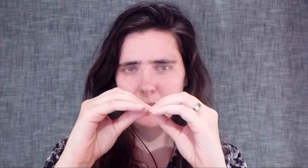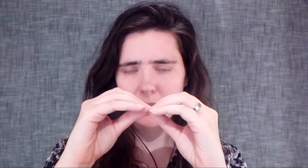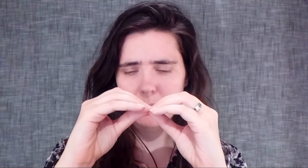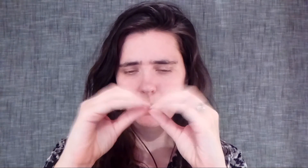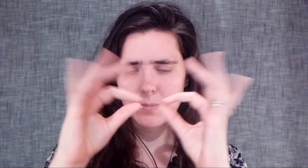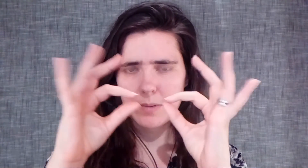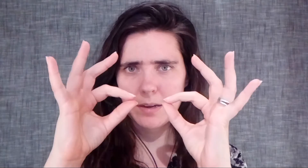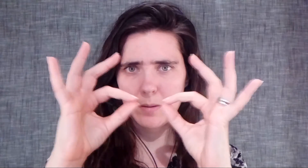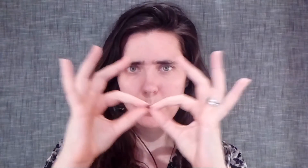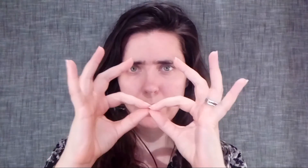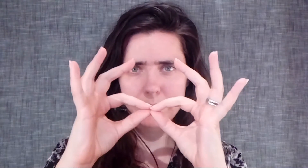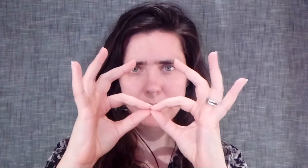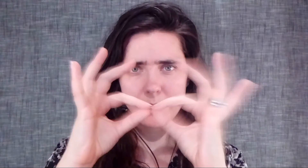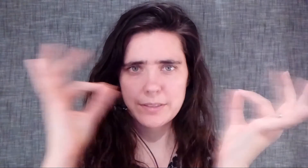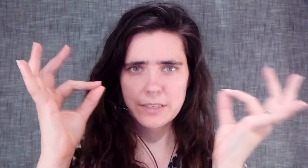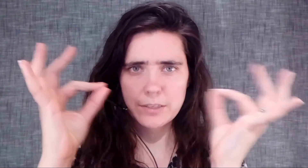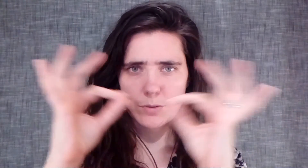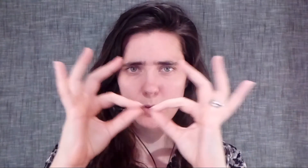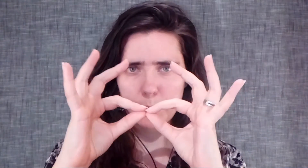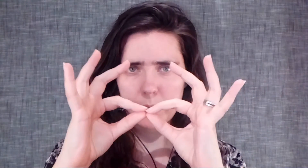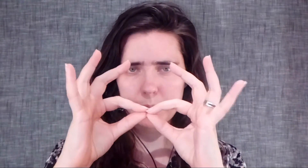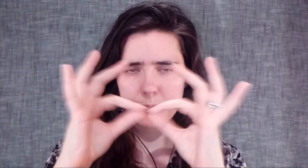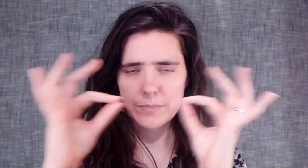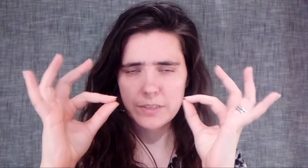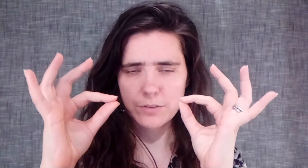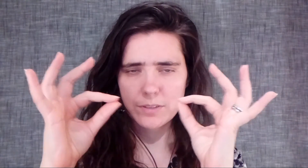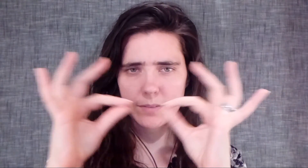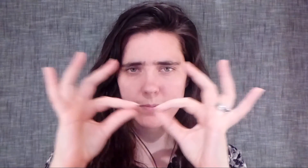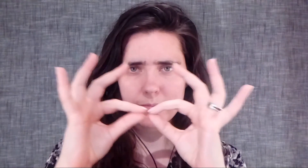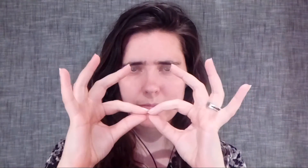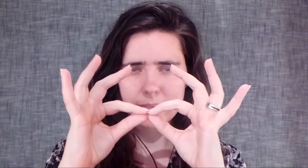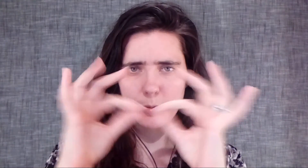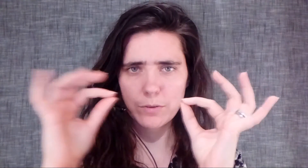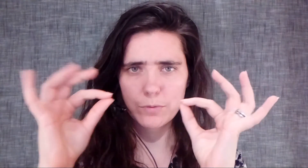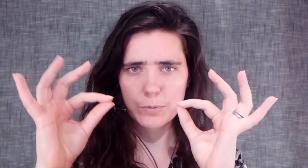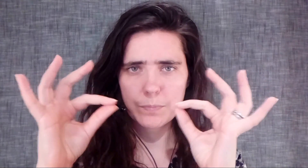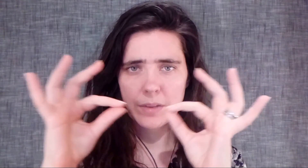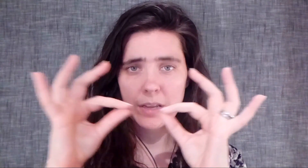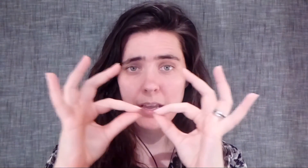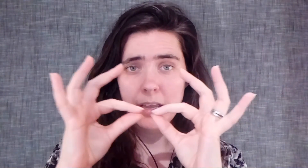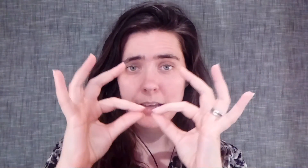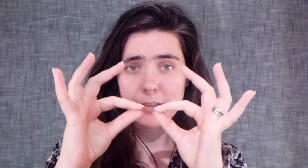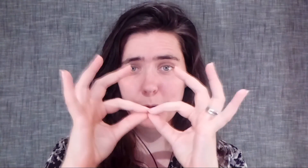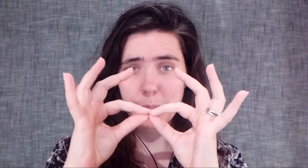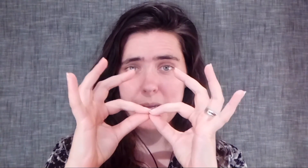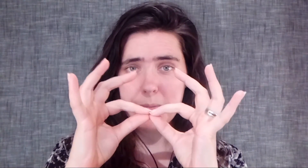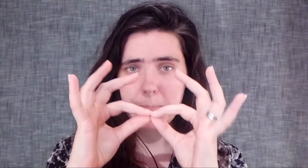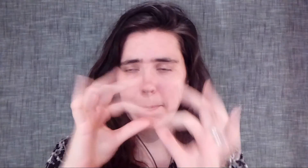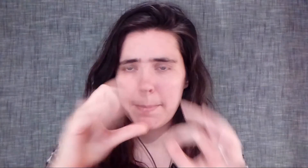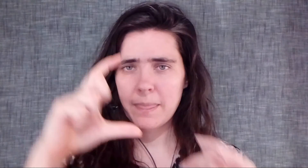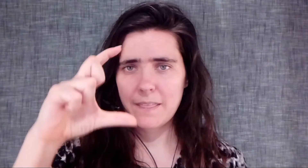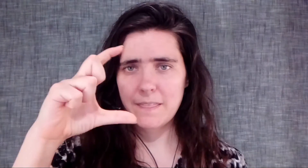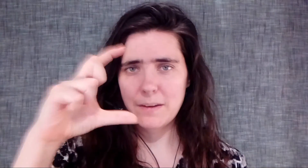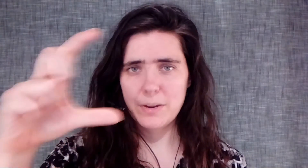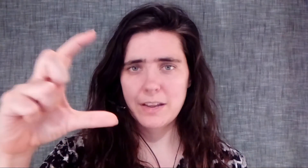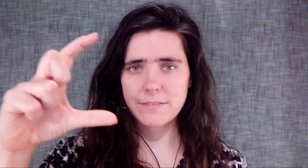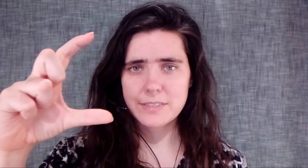section, but I tend to use open, as you'll see as we go through. So B, and then we have